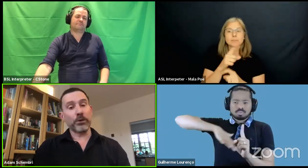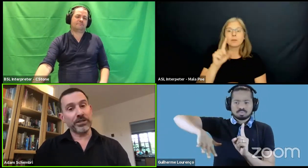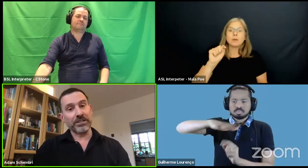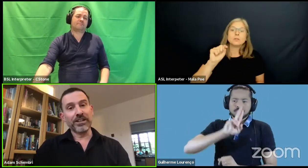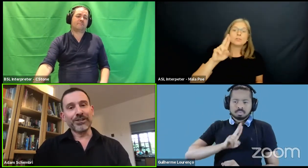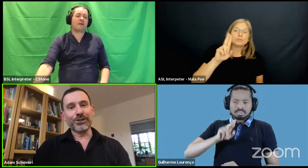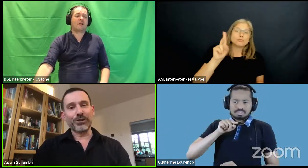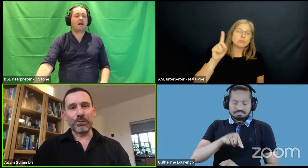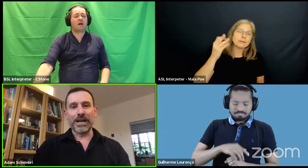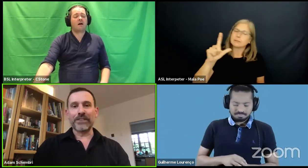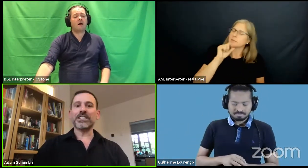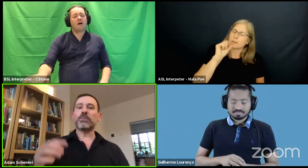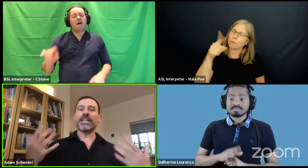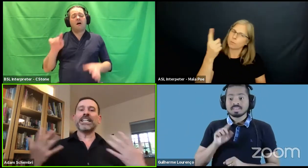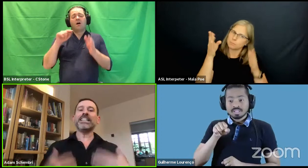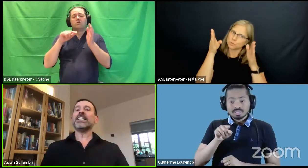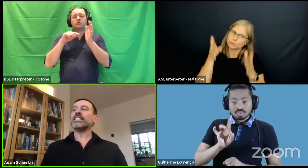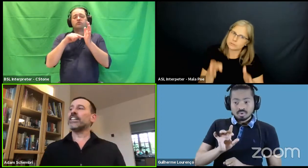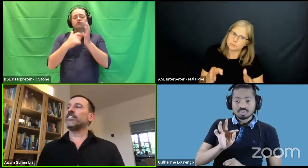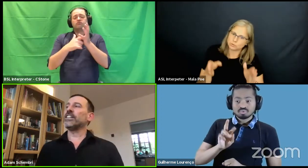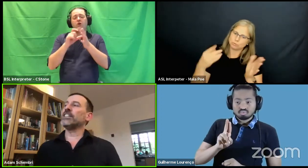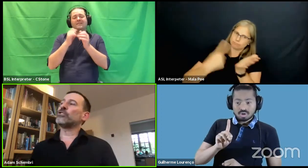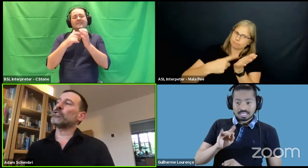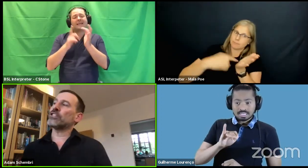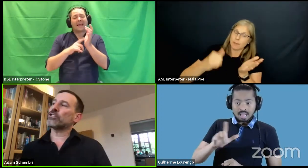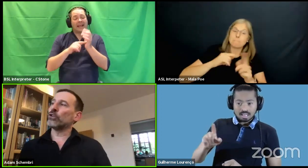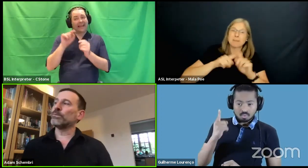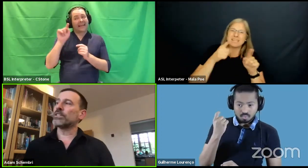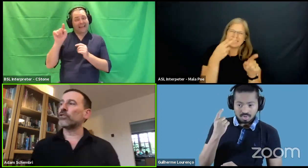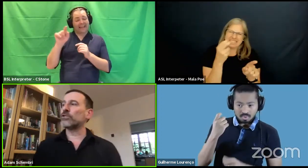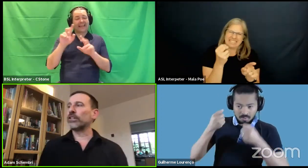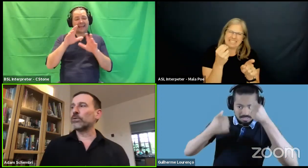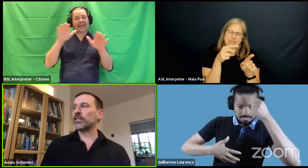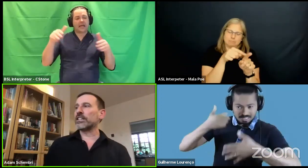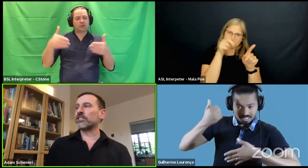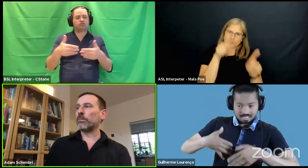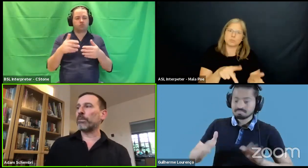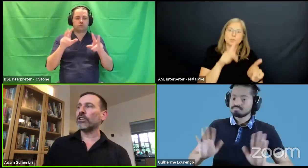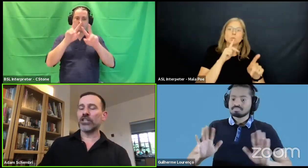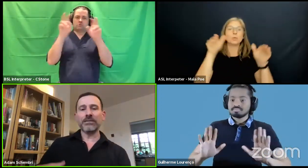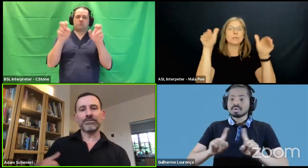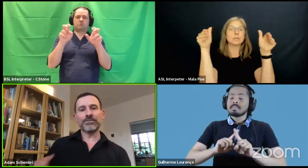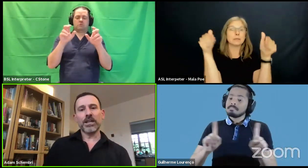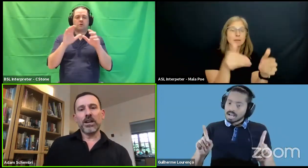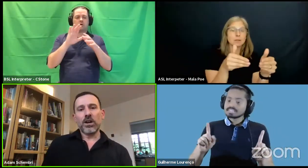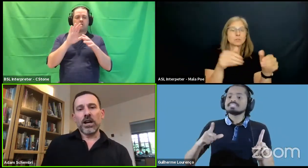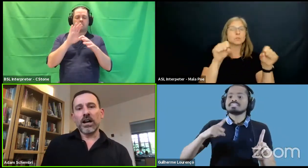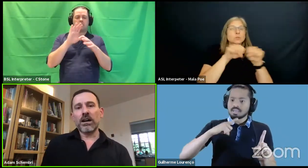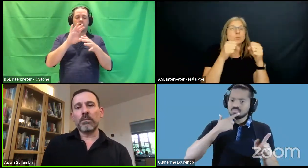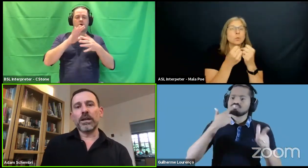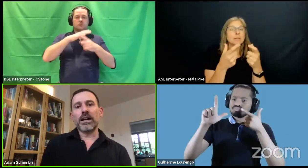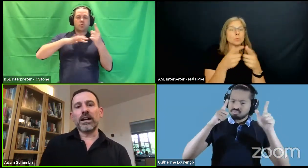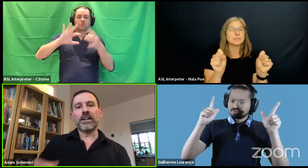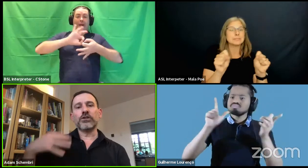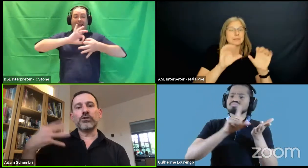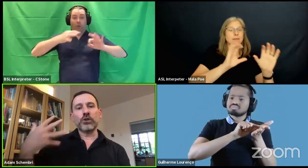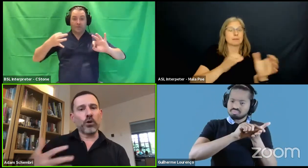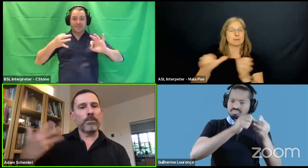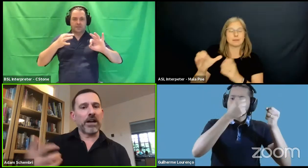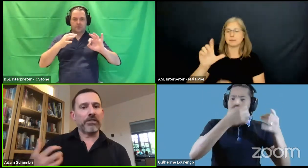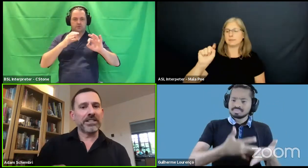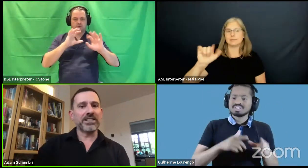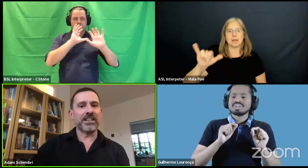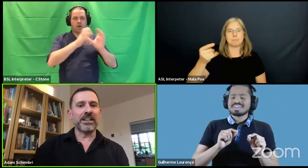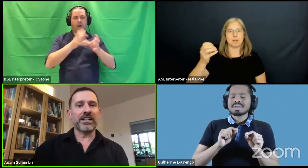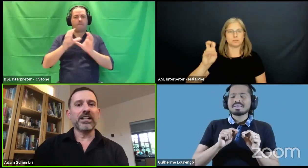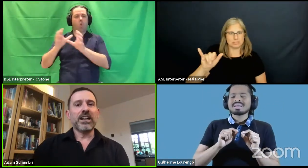only person to talk about this, but he did introduce the term sociolinguistic typology to talk